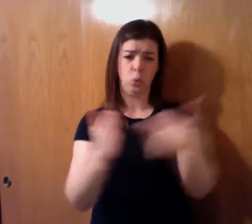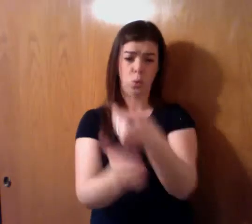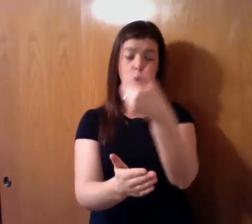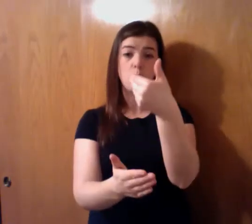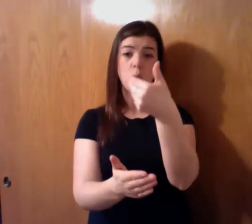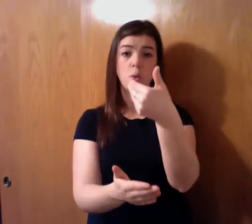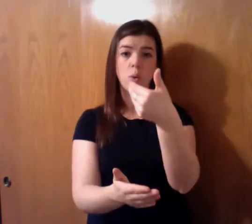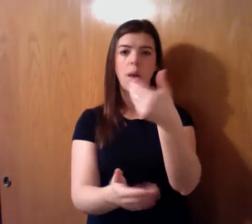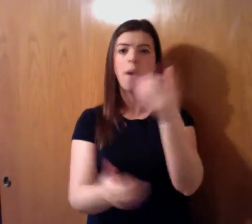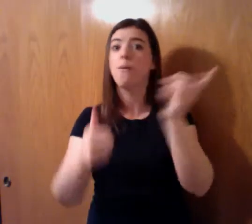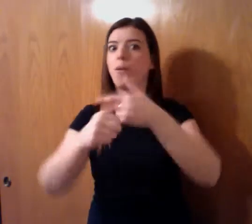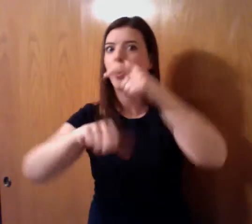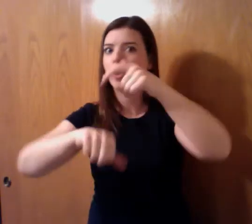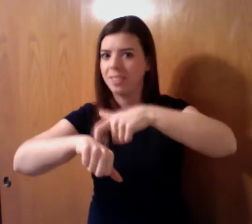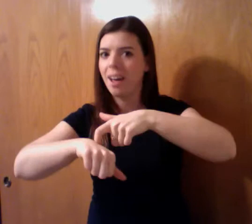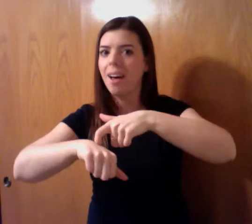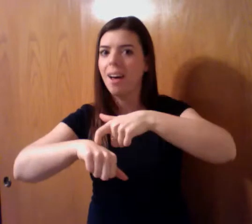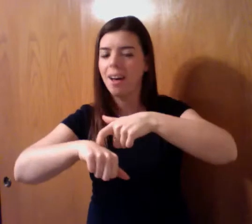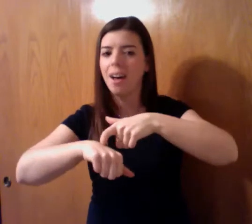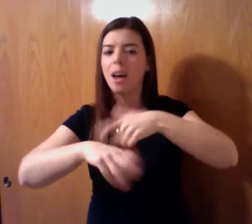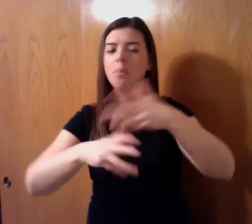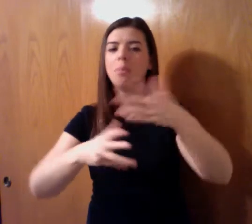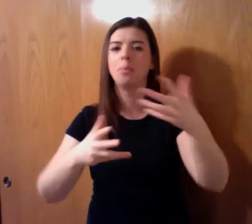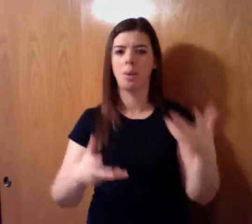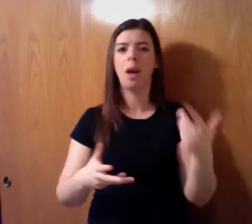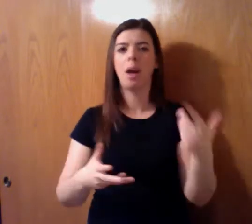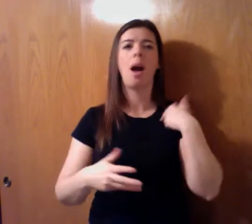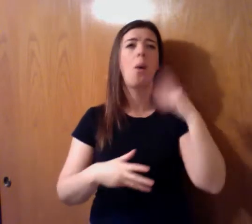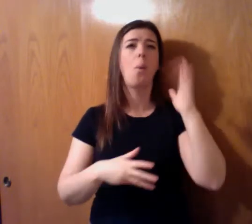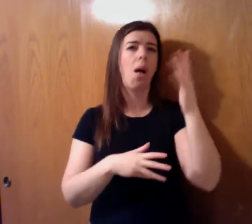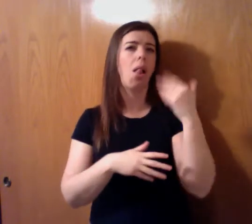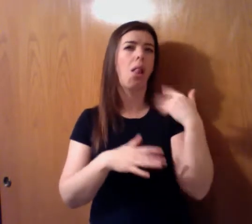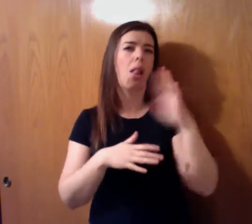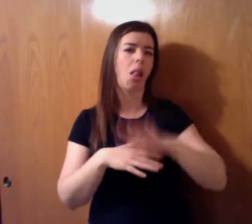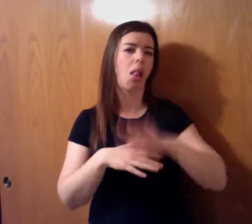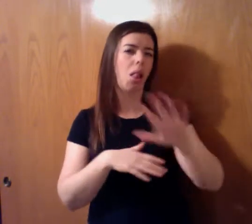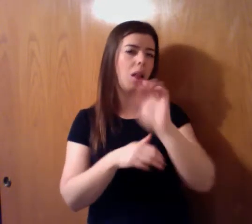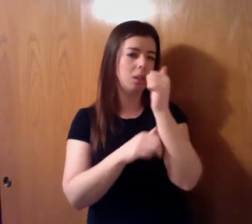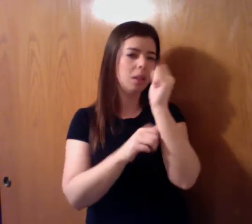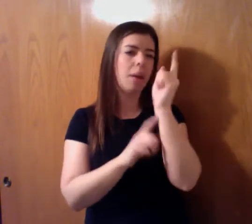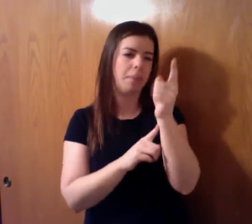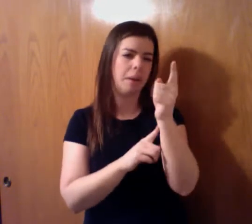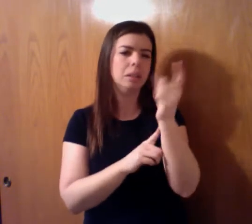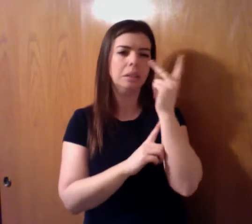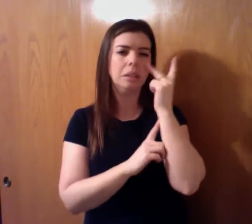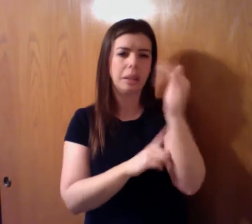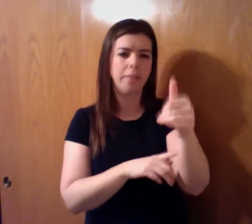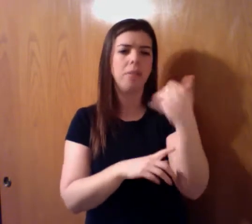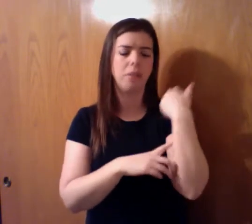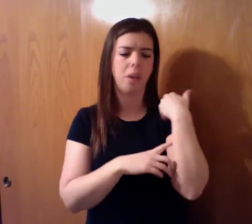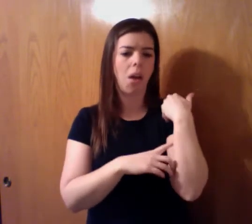the first time you've done this year, I'm going to give you 10 minutes and see if you can make an interesting pattern